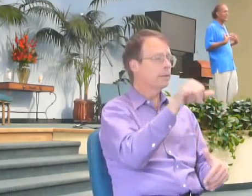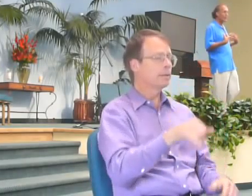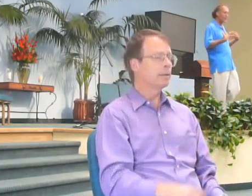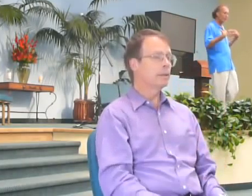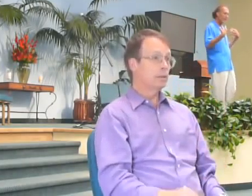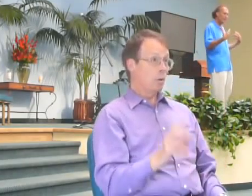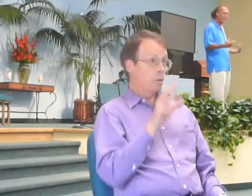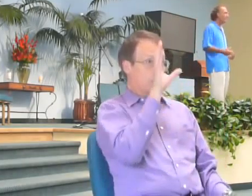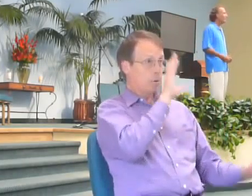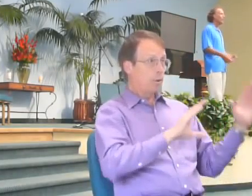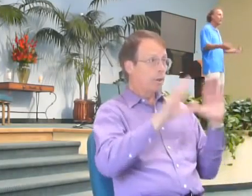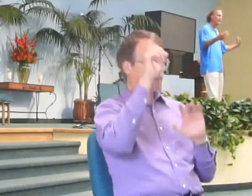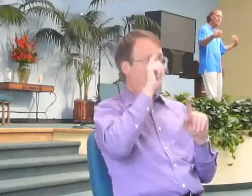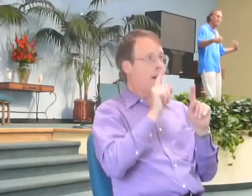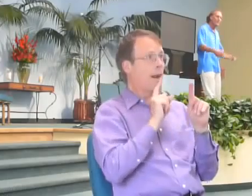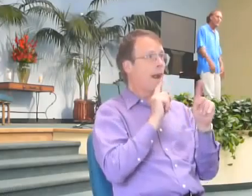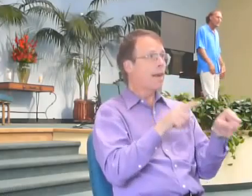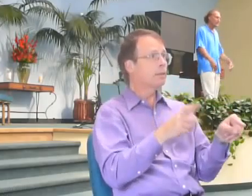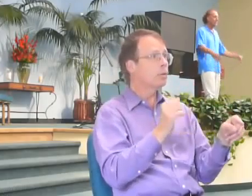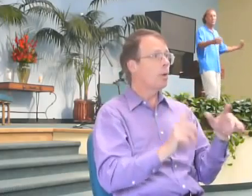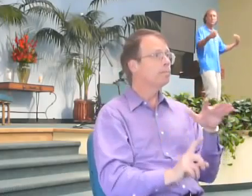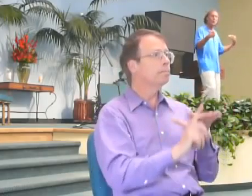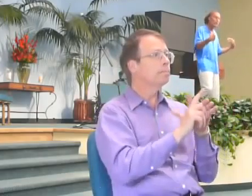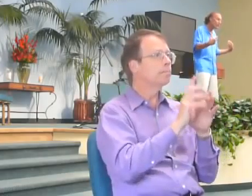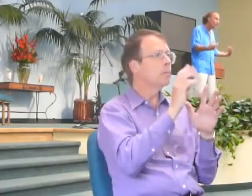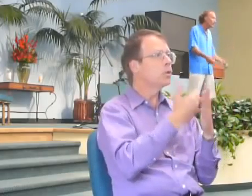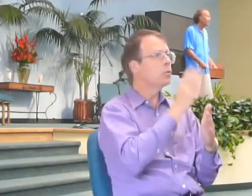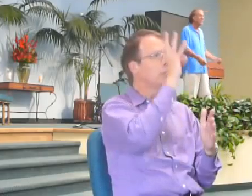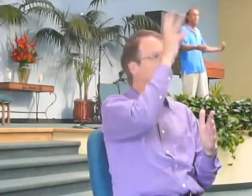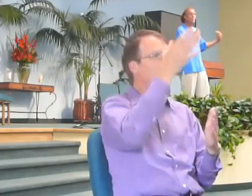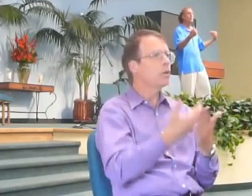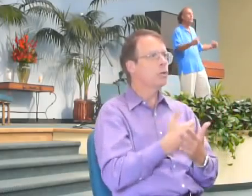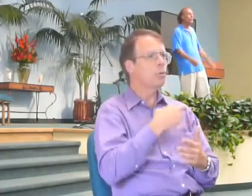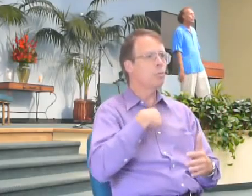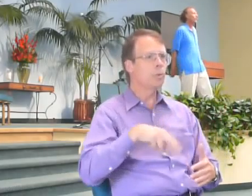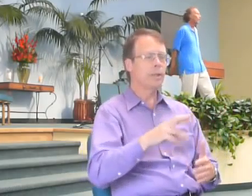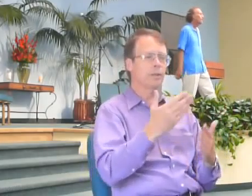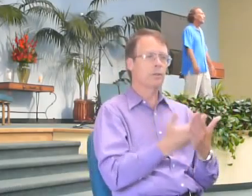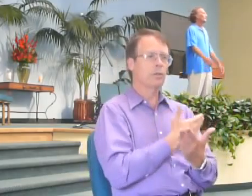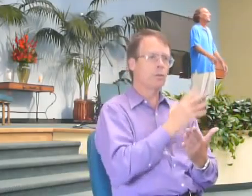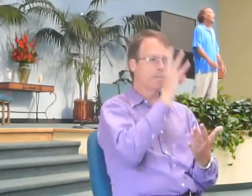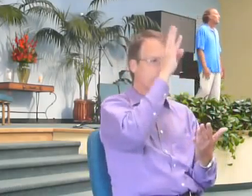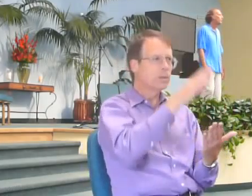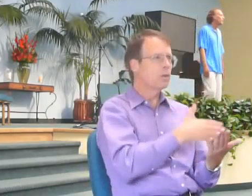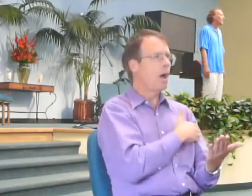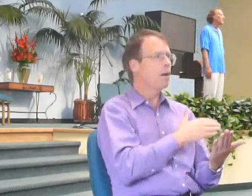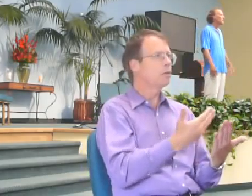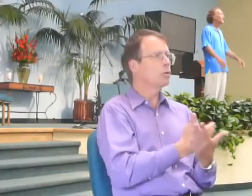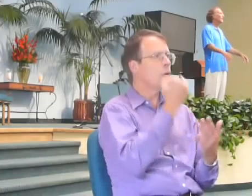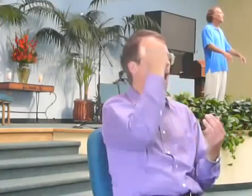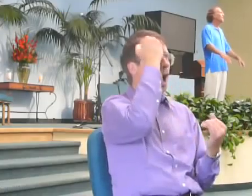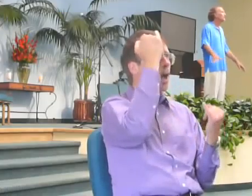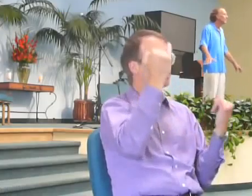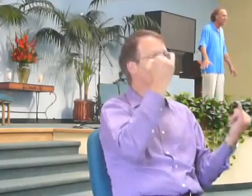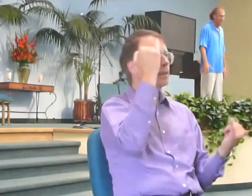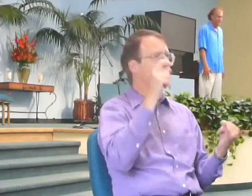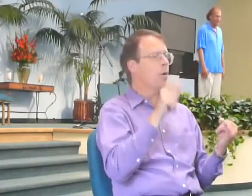of those that are able to surrender to that and to listen to that. To be in harmony. That's full of harmony